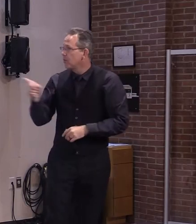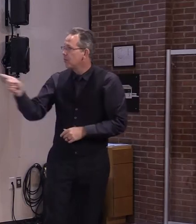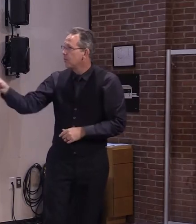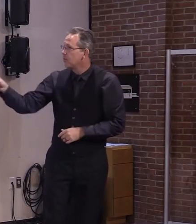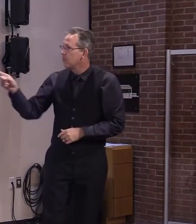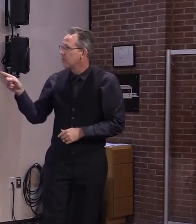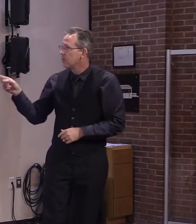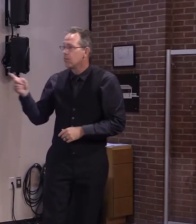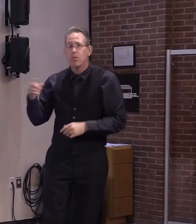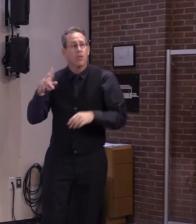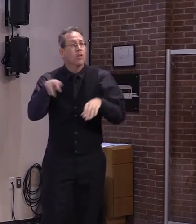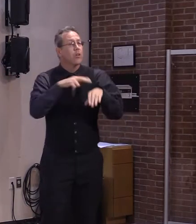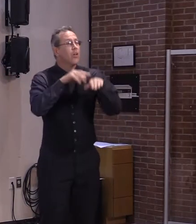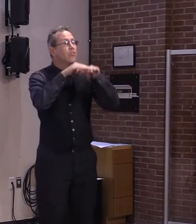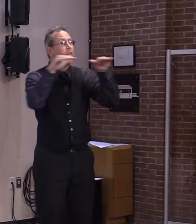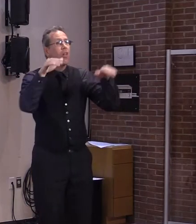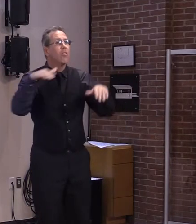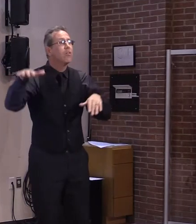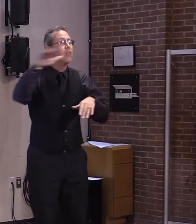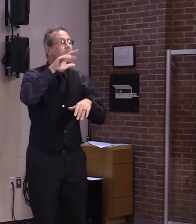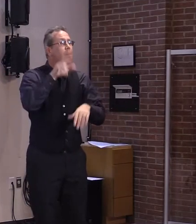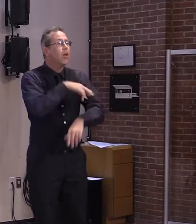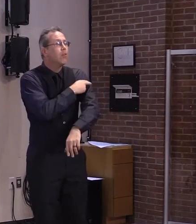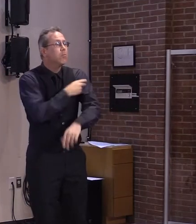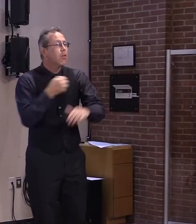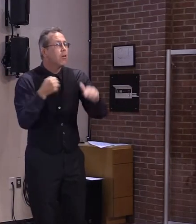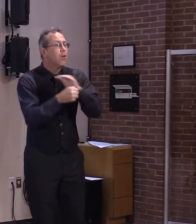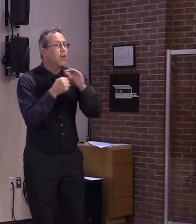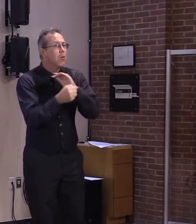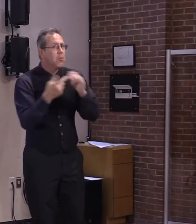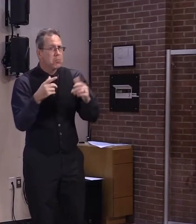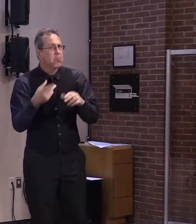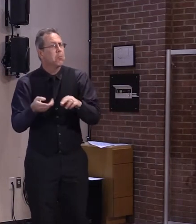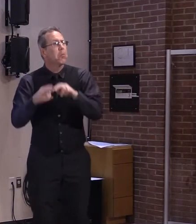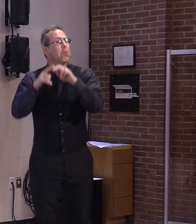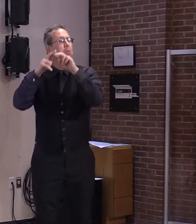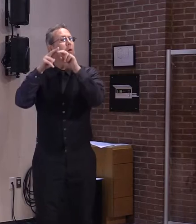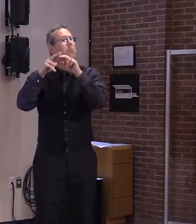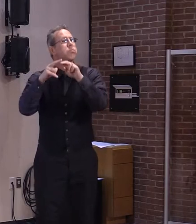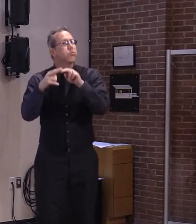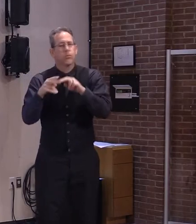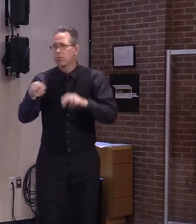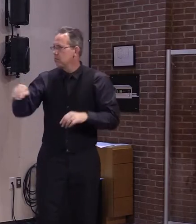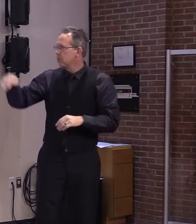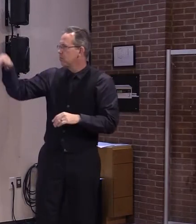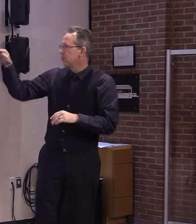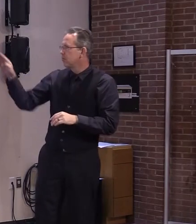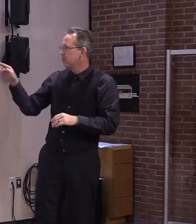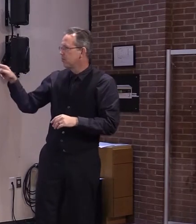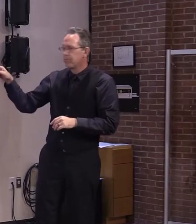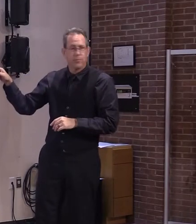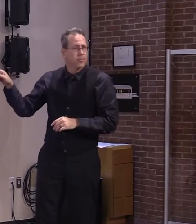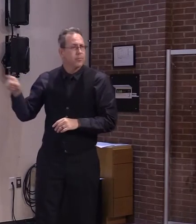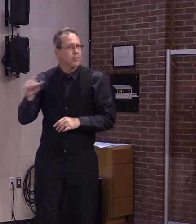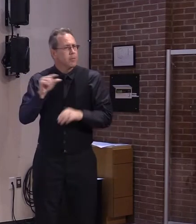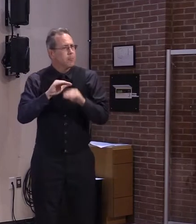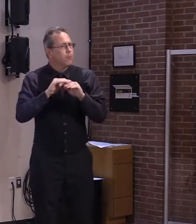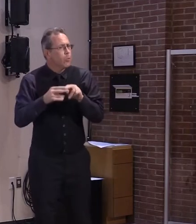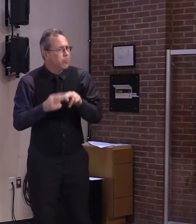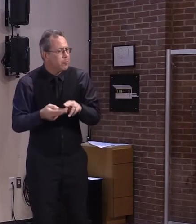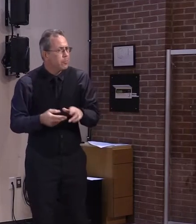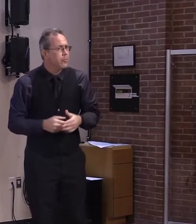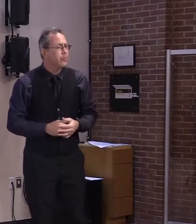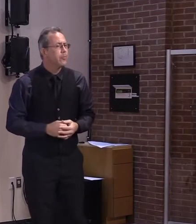metric during this period of time as we get out of Labor Day. And those rates are going down across the country as well, with